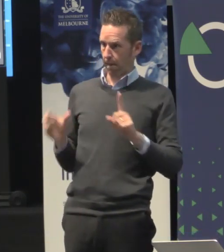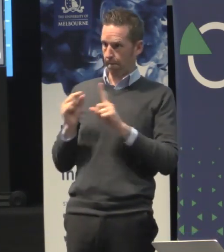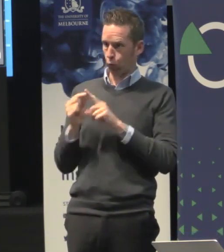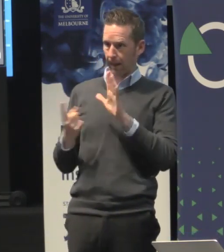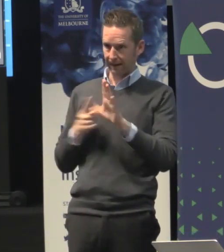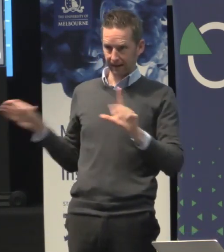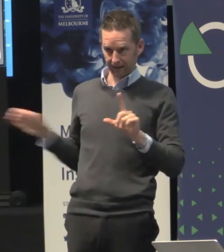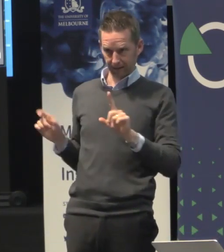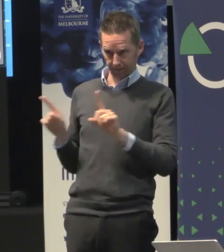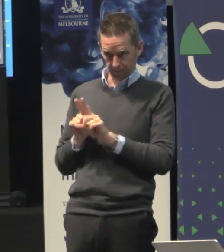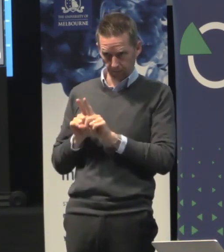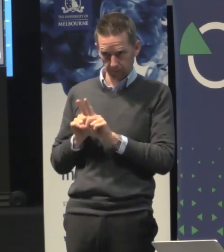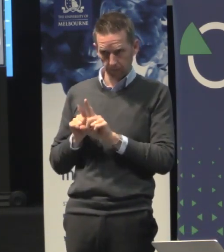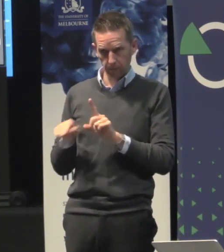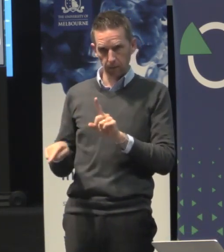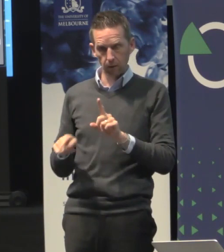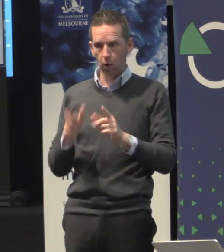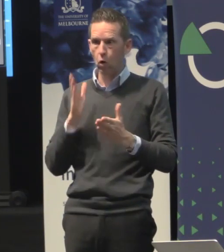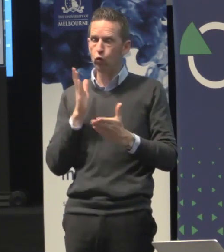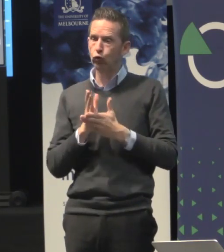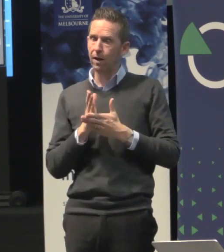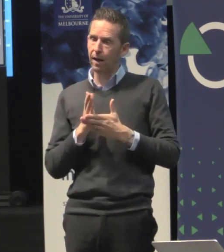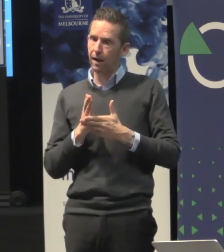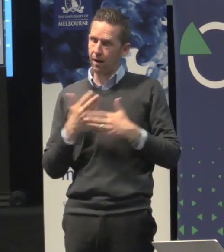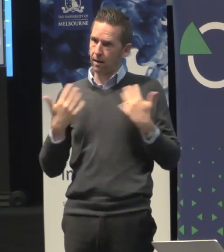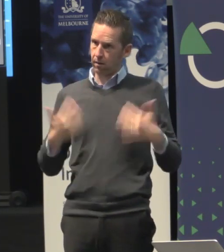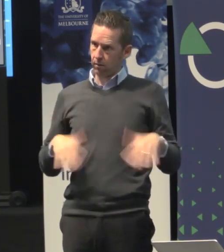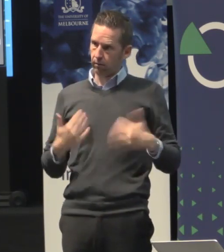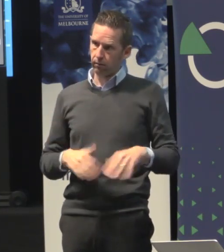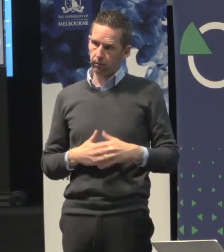it's really quite robotic. And in fact,